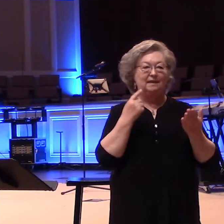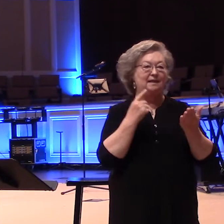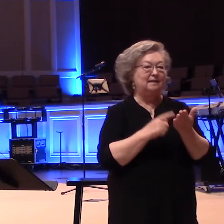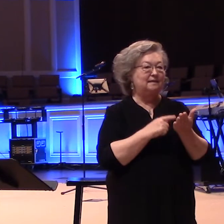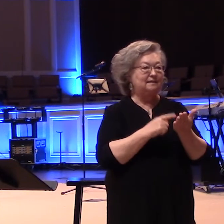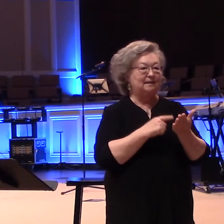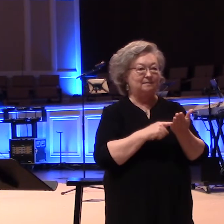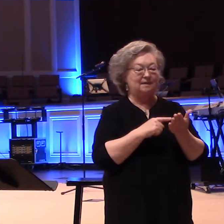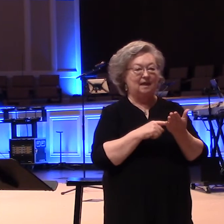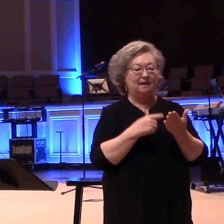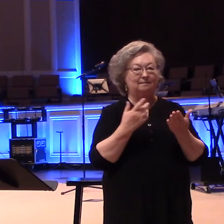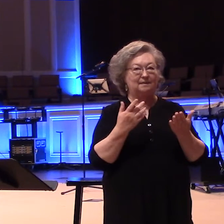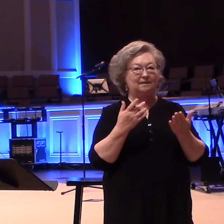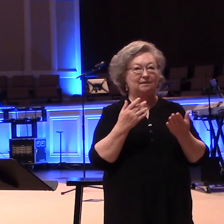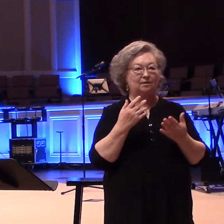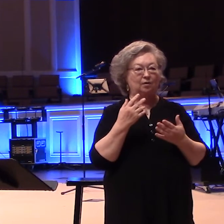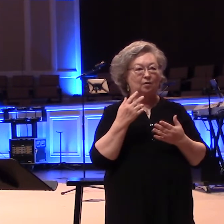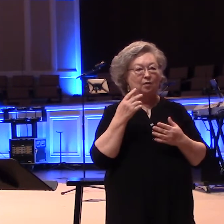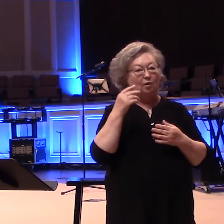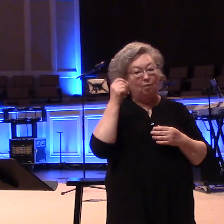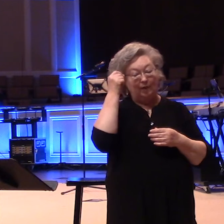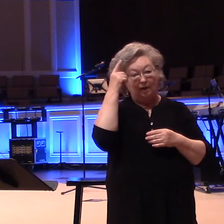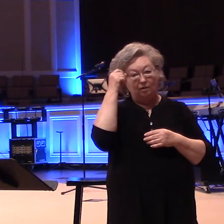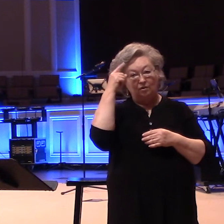clear promise of Scripture. What does it say here?